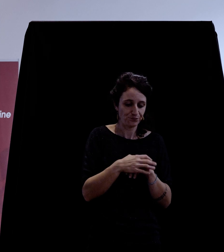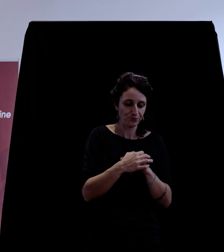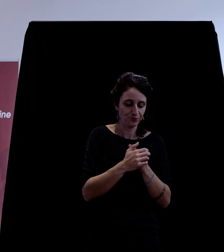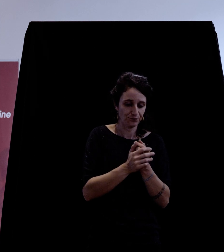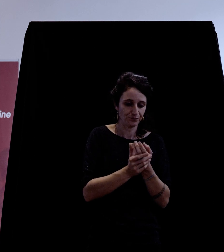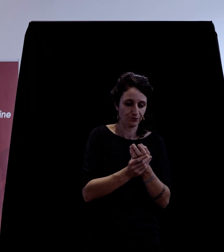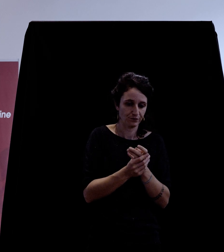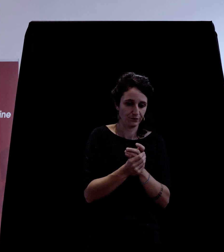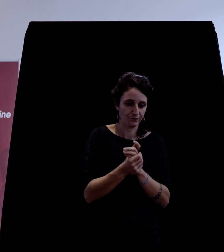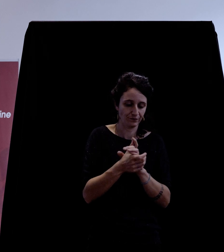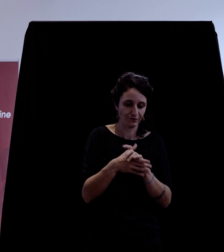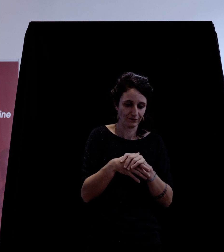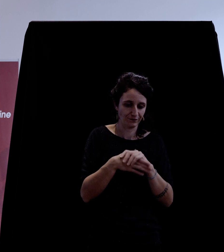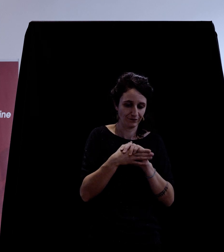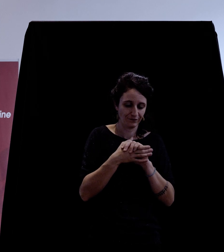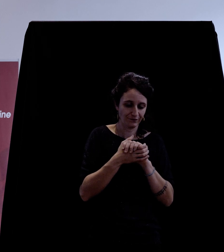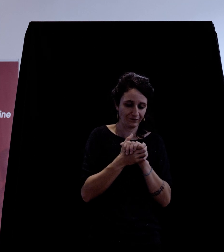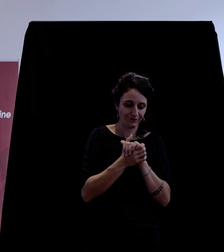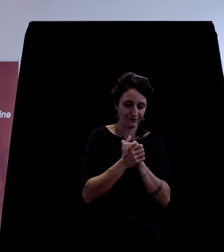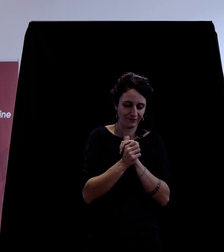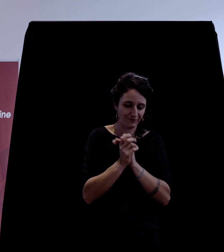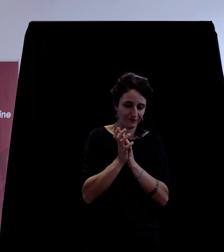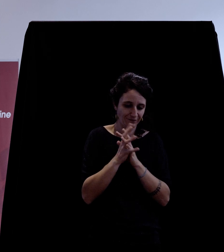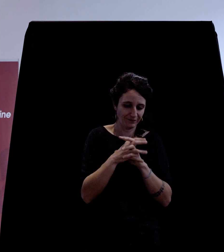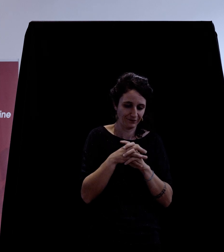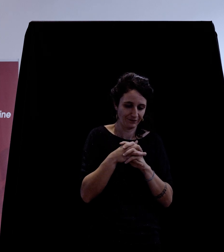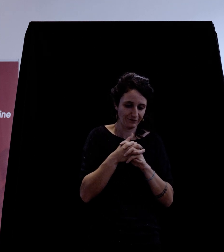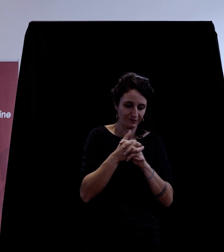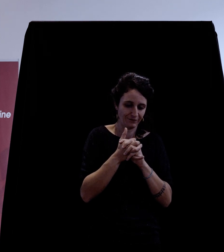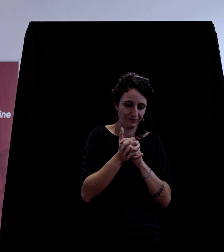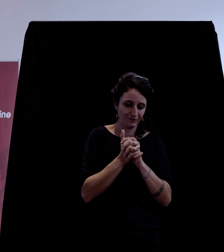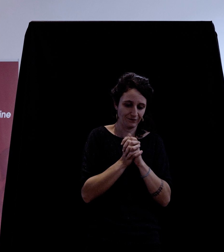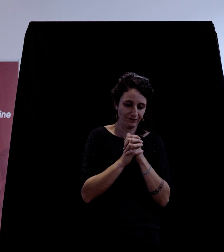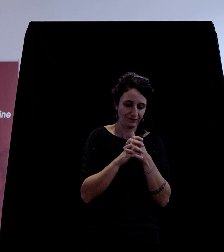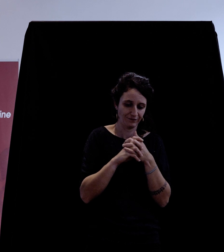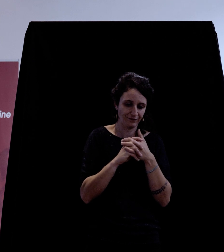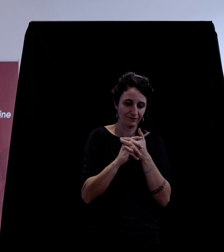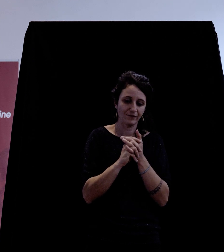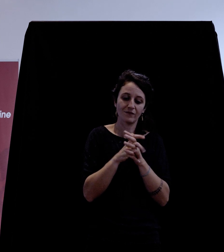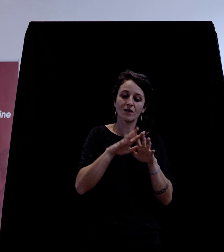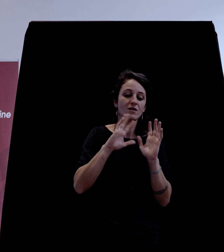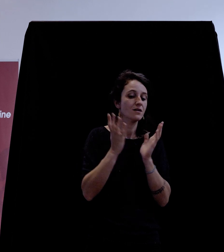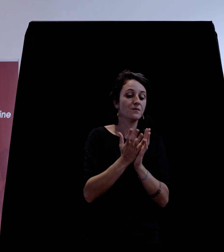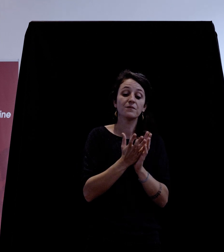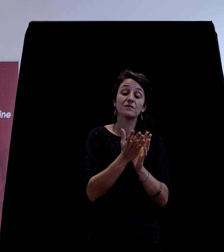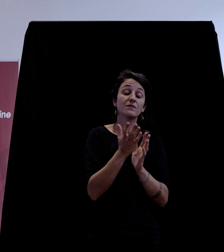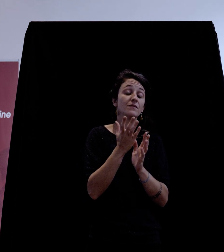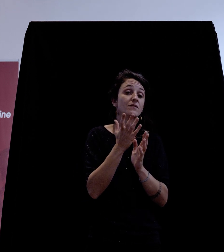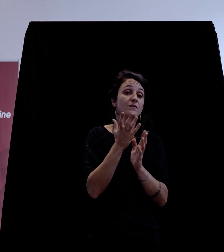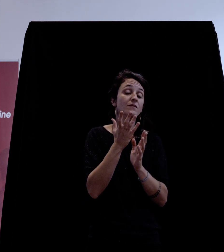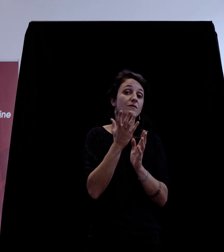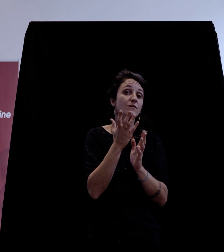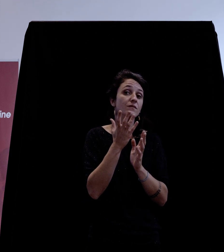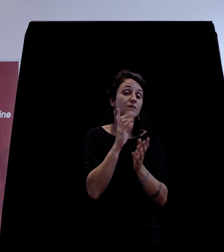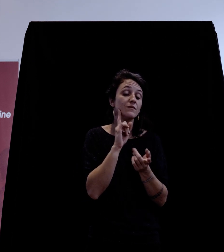ironically leads to problems with puberty, but that's a whole nother medical presentation. So we got lack of sense of smell, that impacts taste,